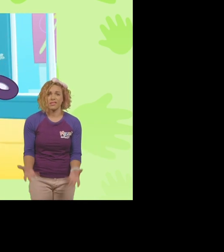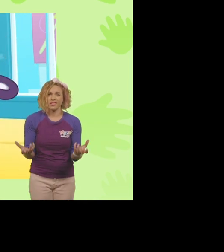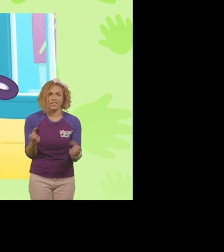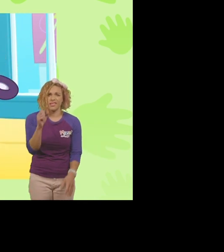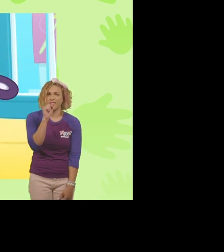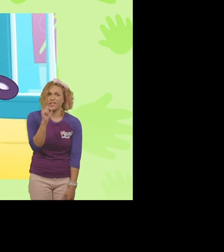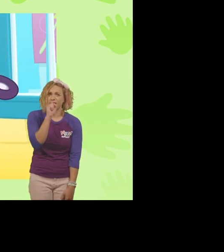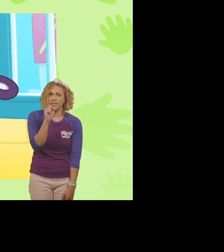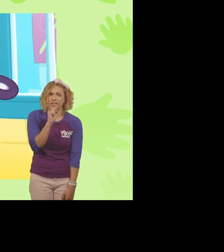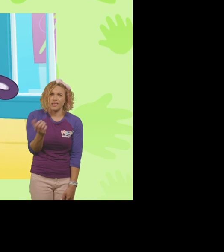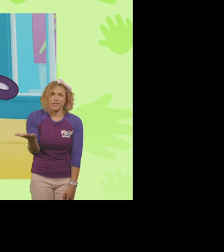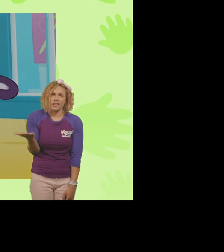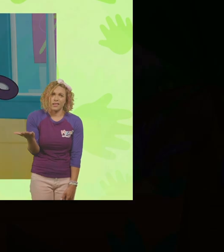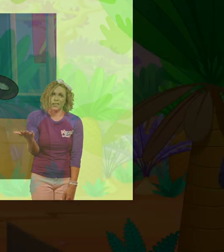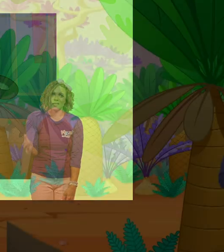Want some ice cream?